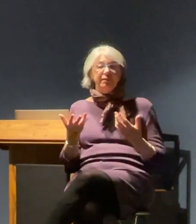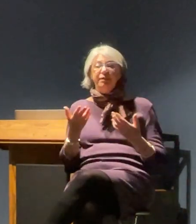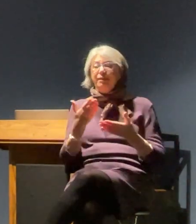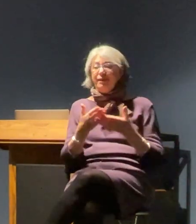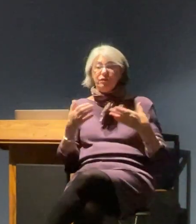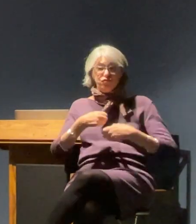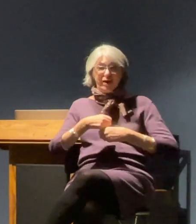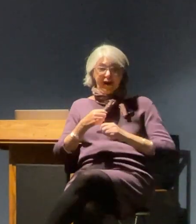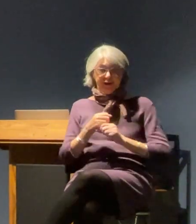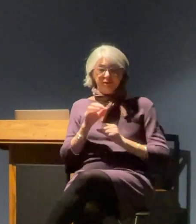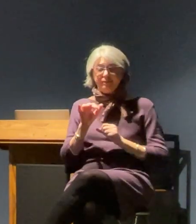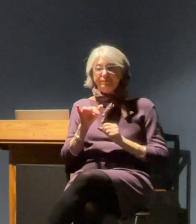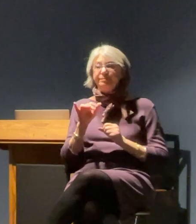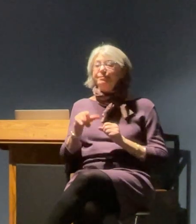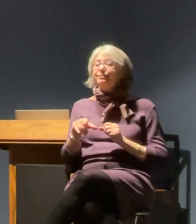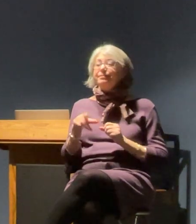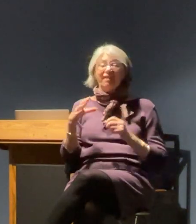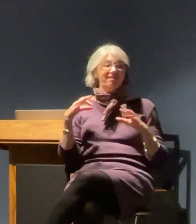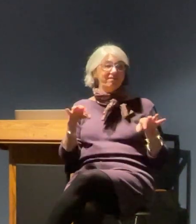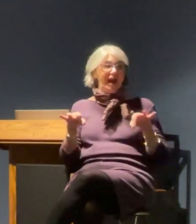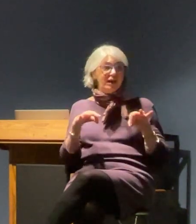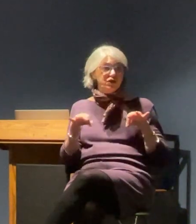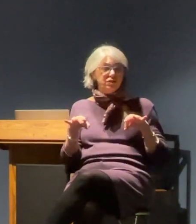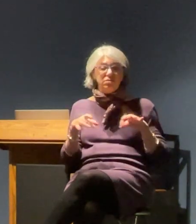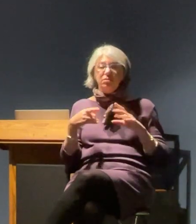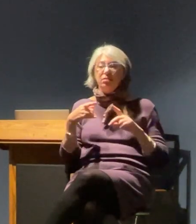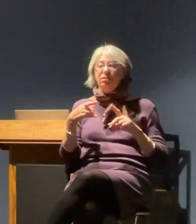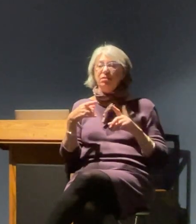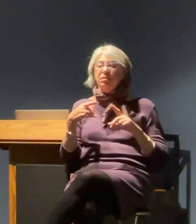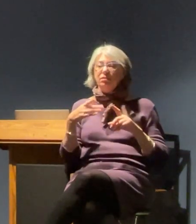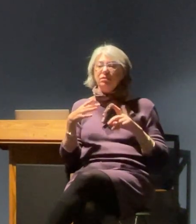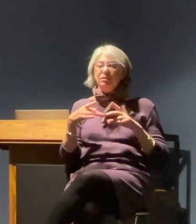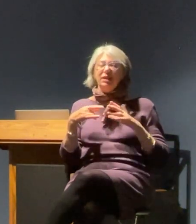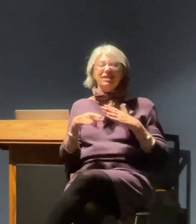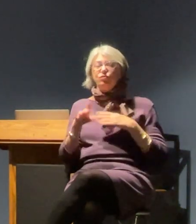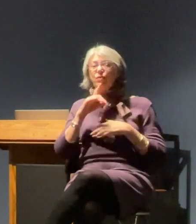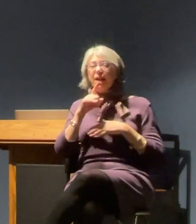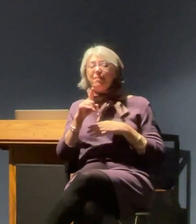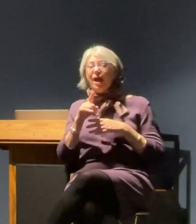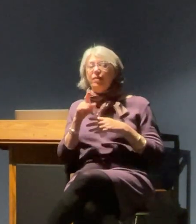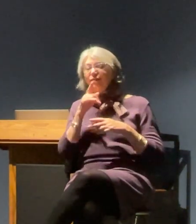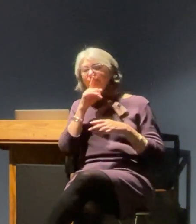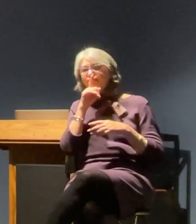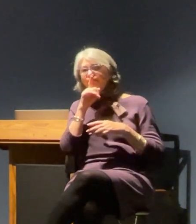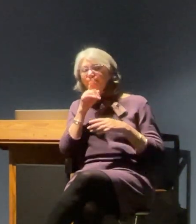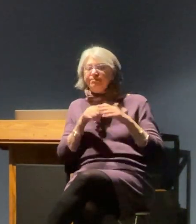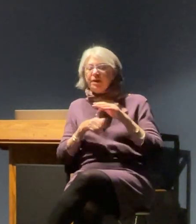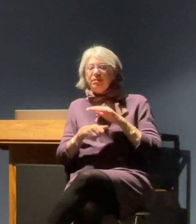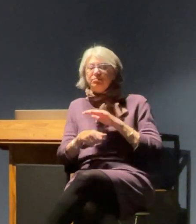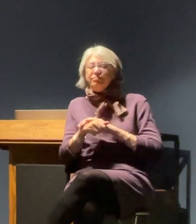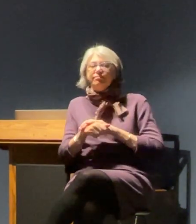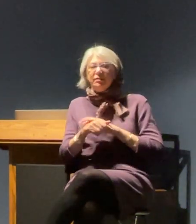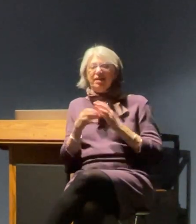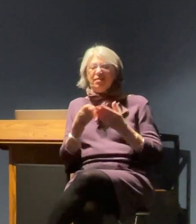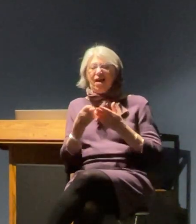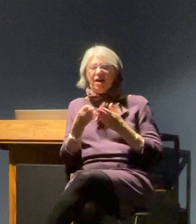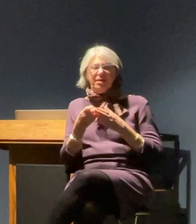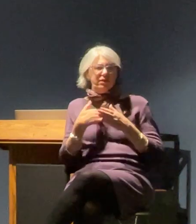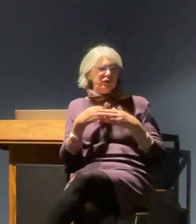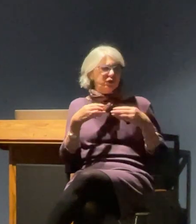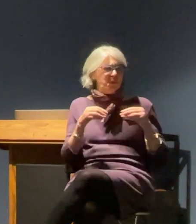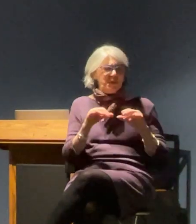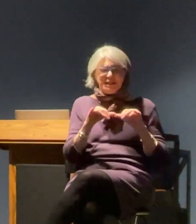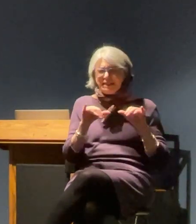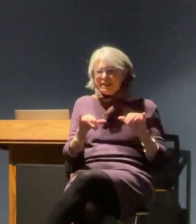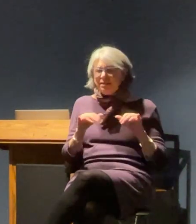things created, right? The thing about fashion, it points you into the underground economy in prison, right? There's a whole system, there's stores, there's people who